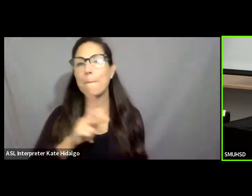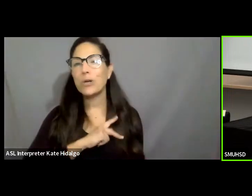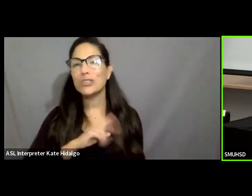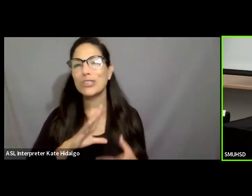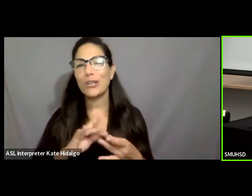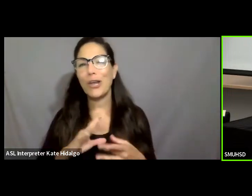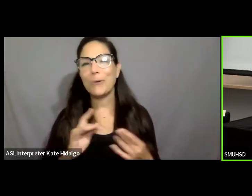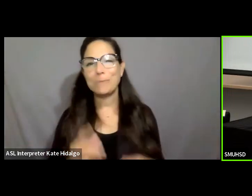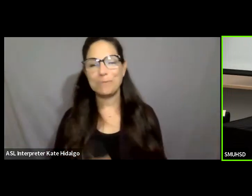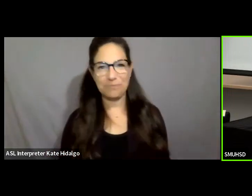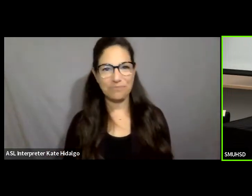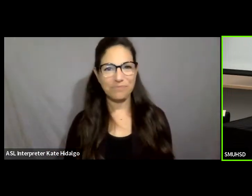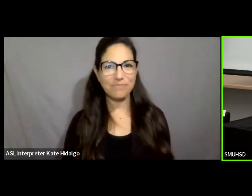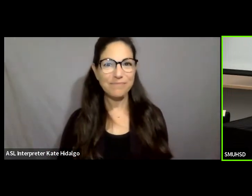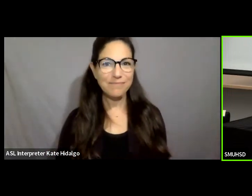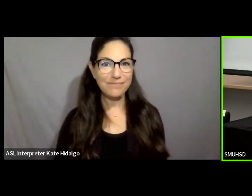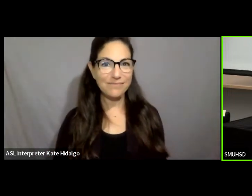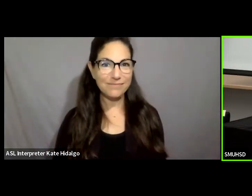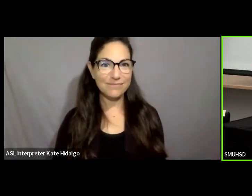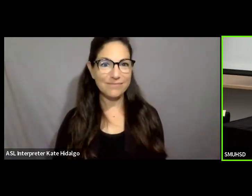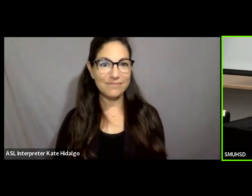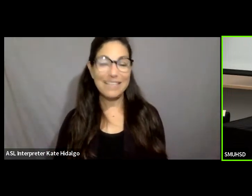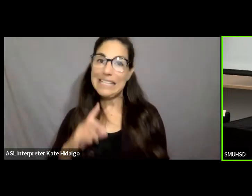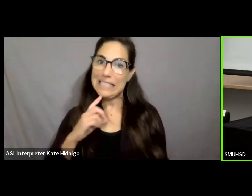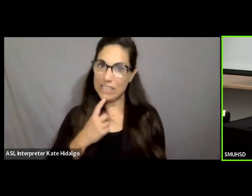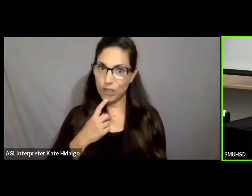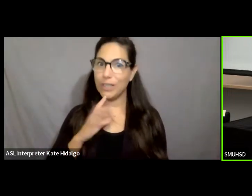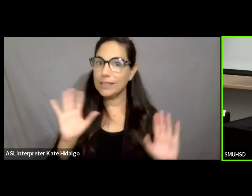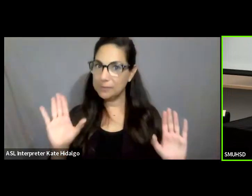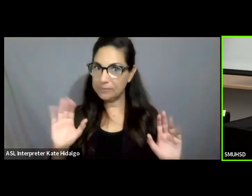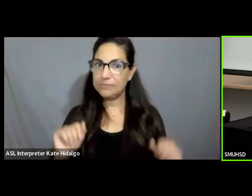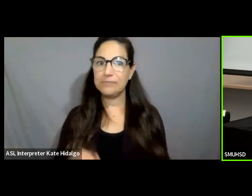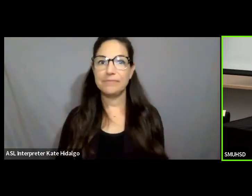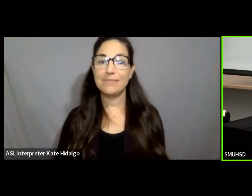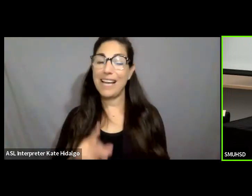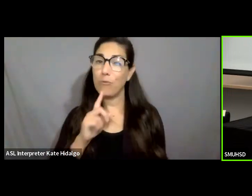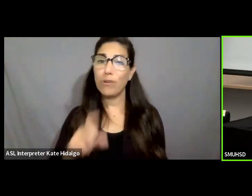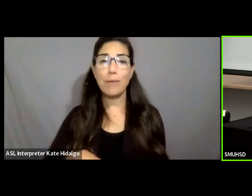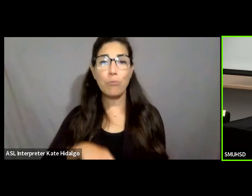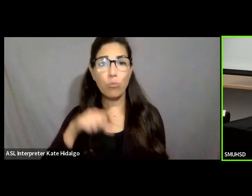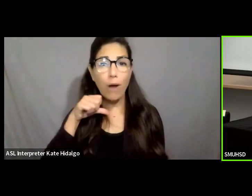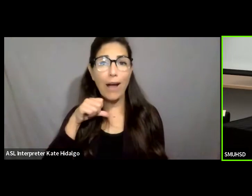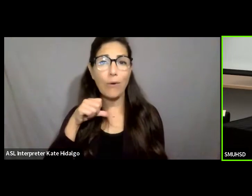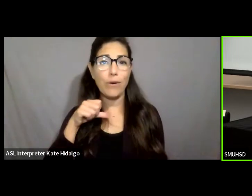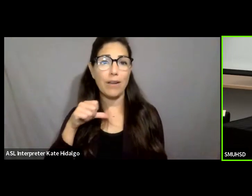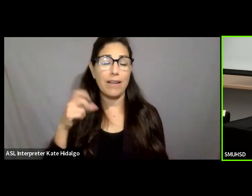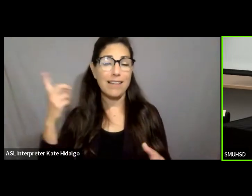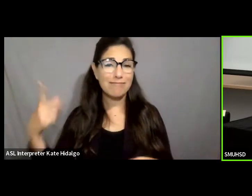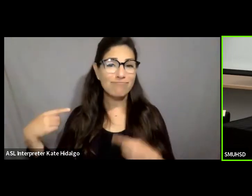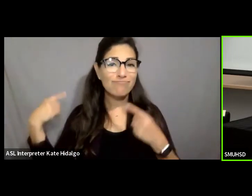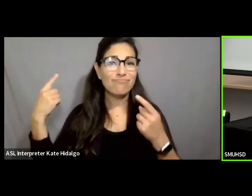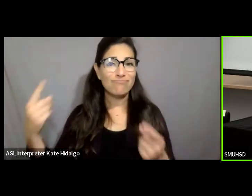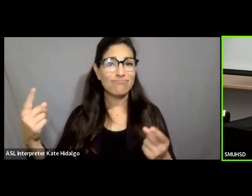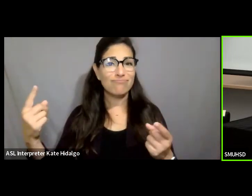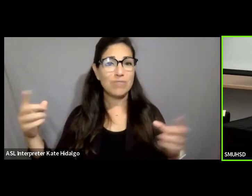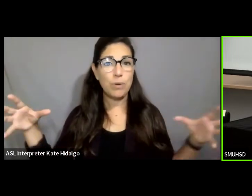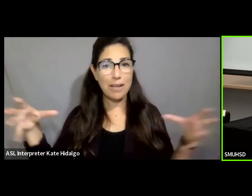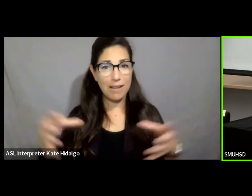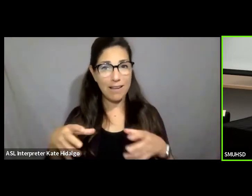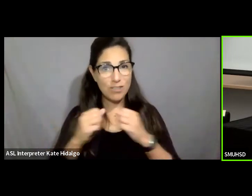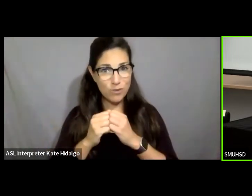note. But on a very serious note, I am really proud of it's been a while since we've been